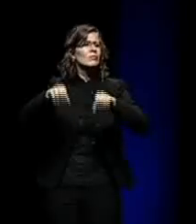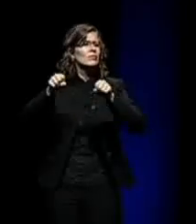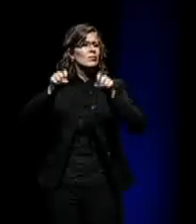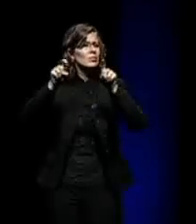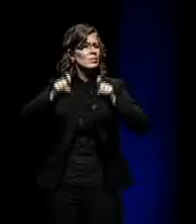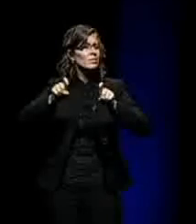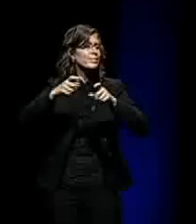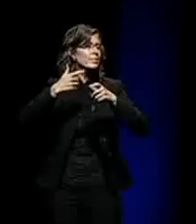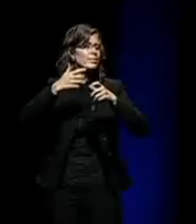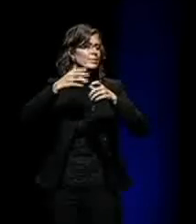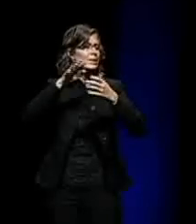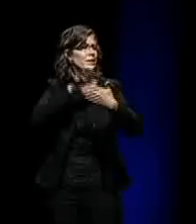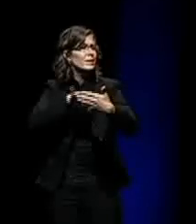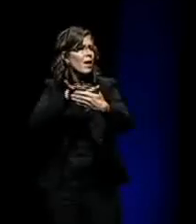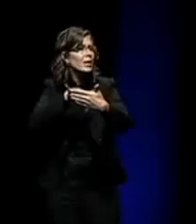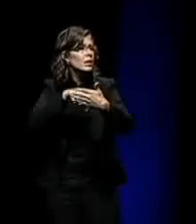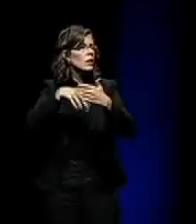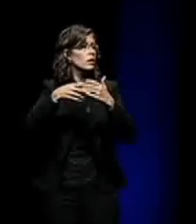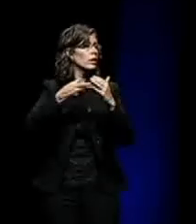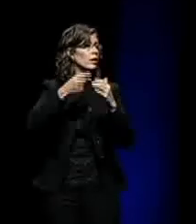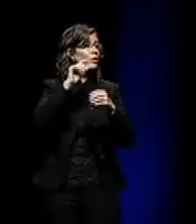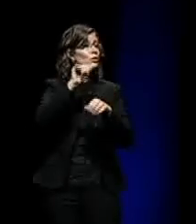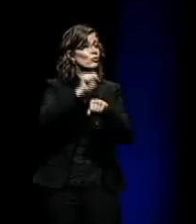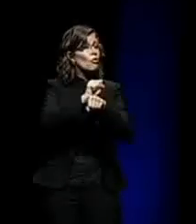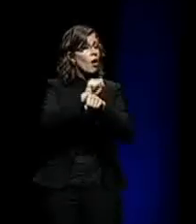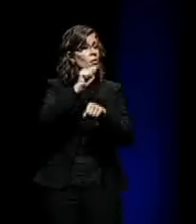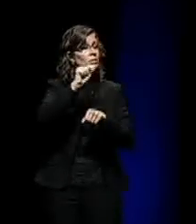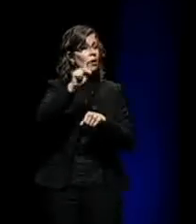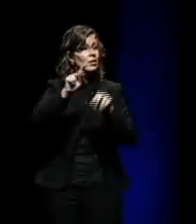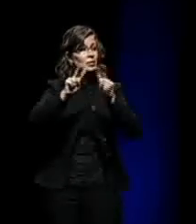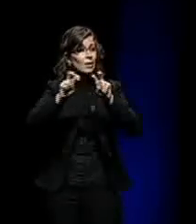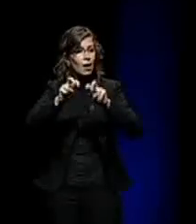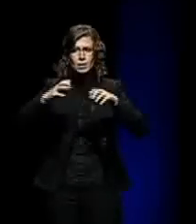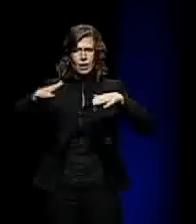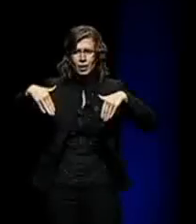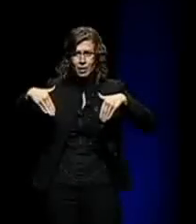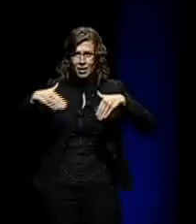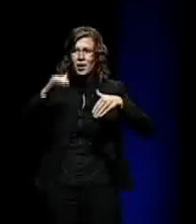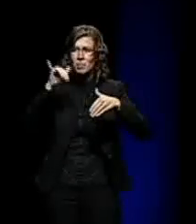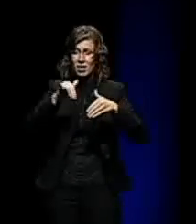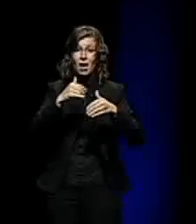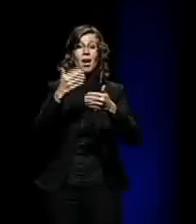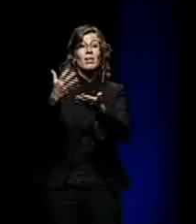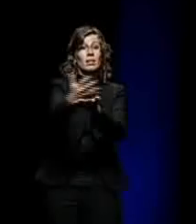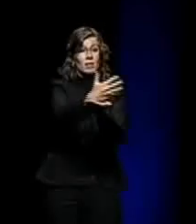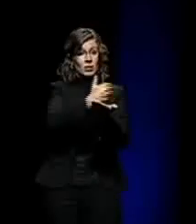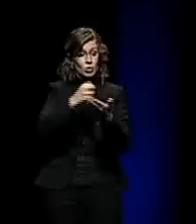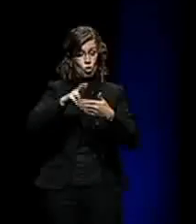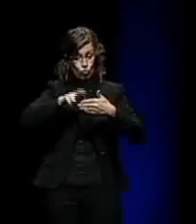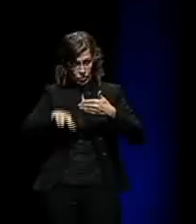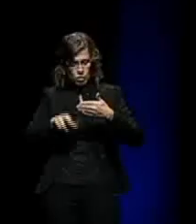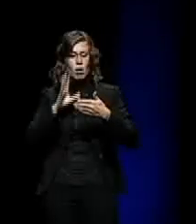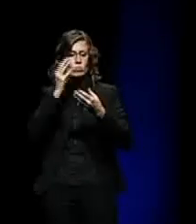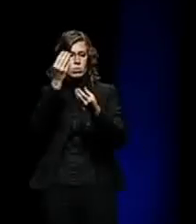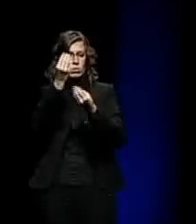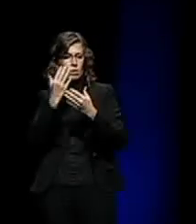study. But our concept, this is a conceptual design. Our concept on the right side is that with the NIC level